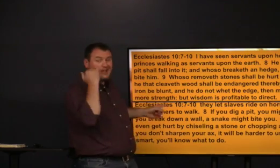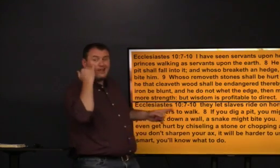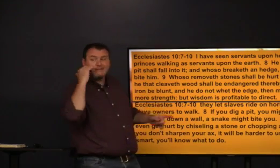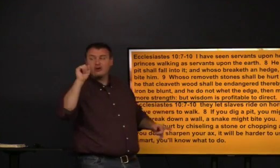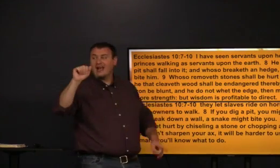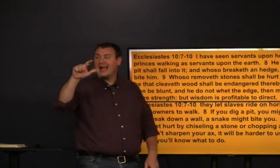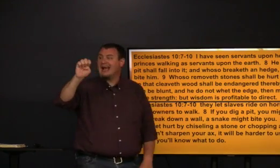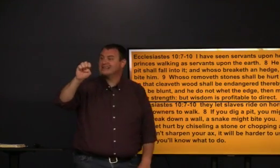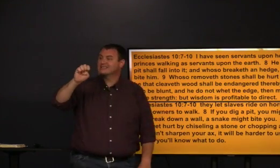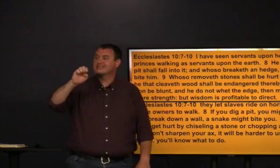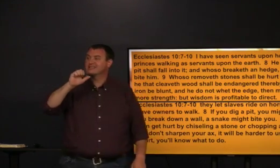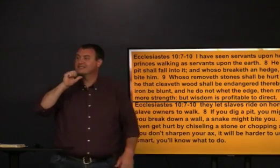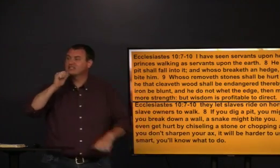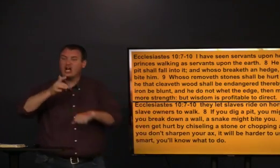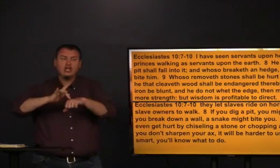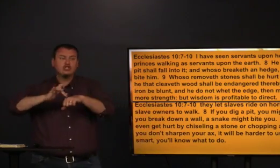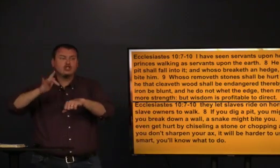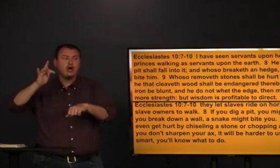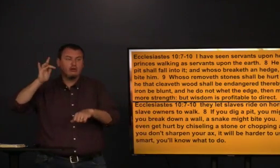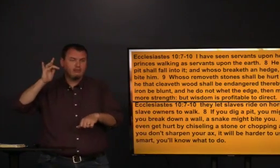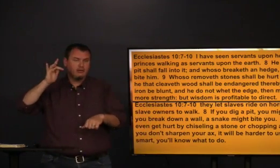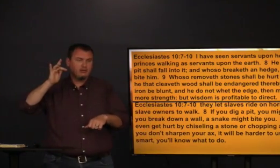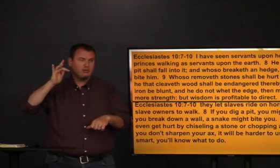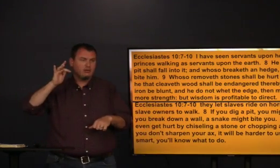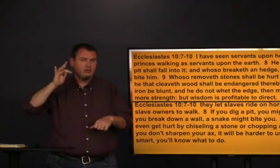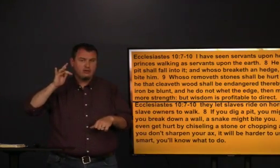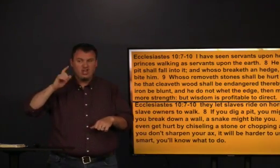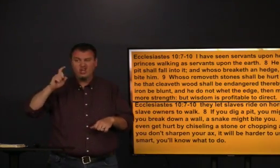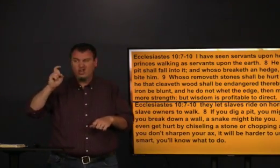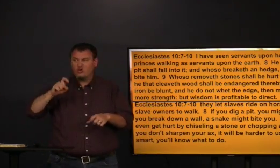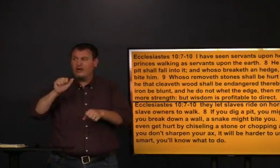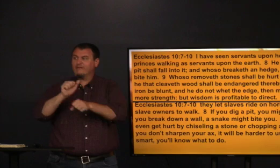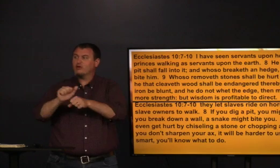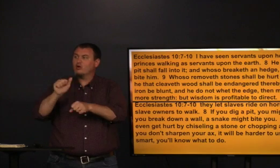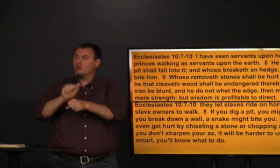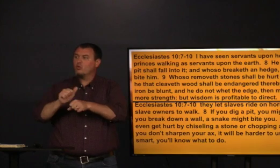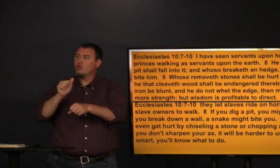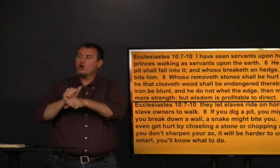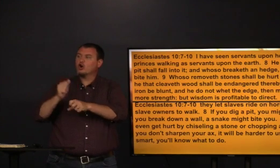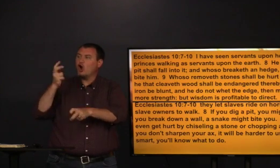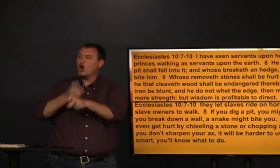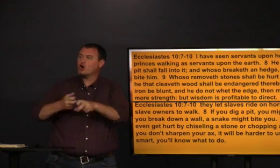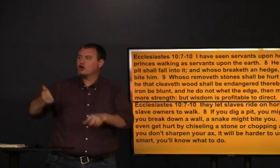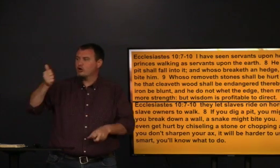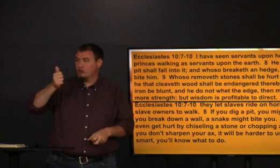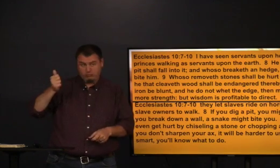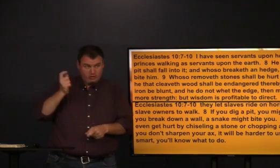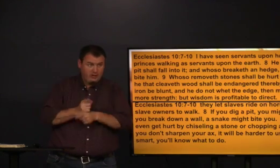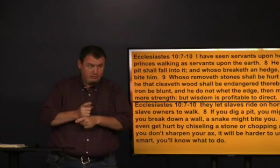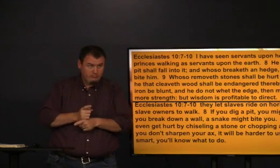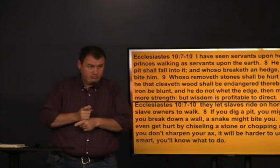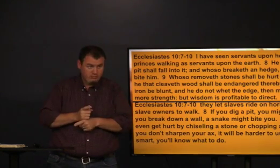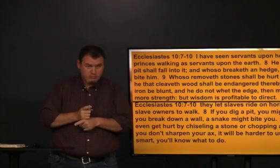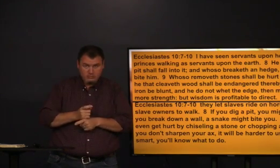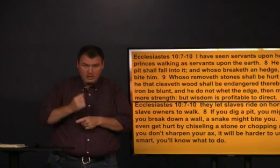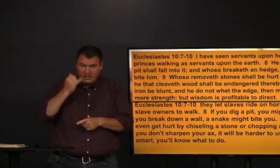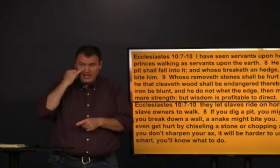If your axe is not sharp, you have to work harder, right? If